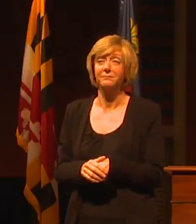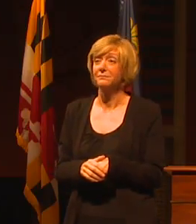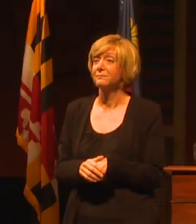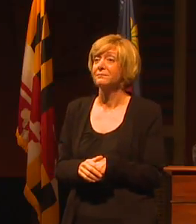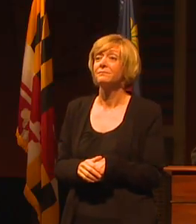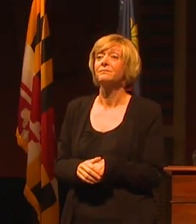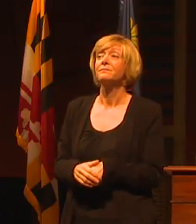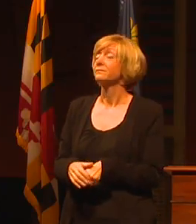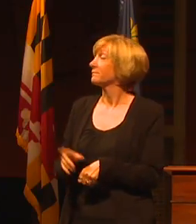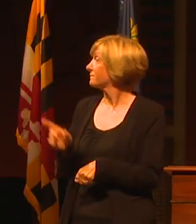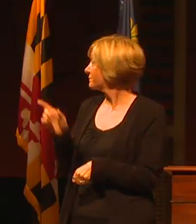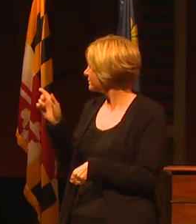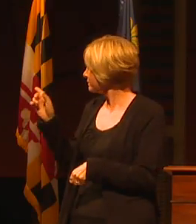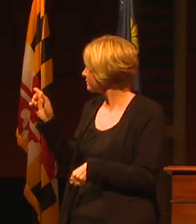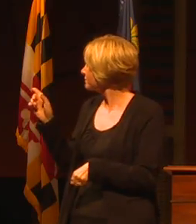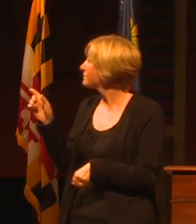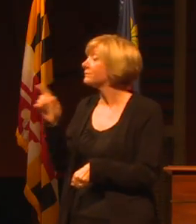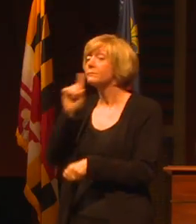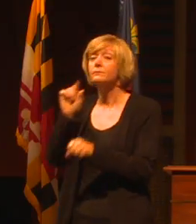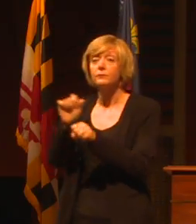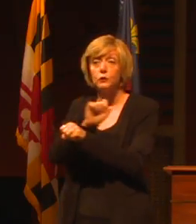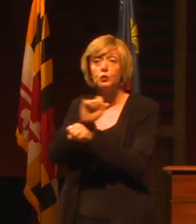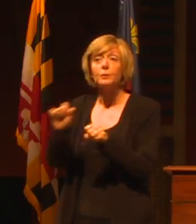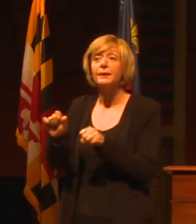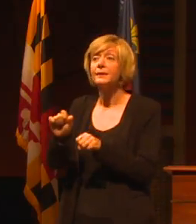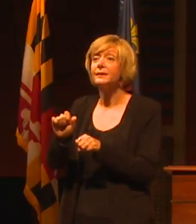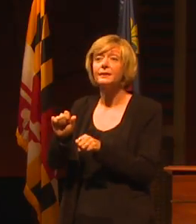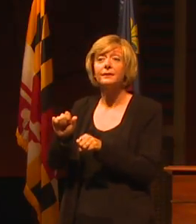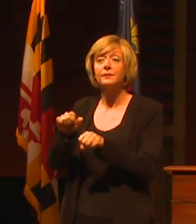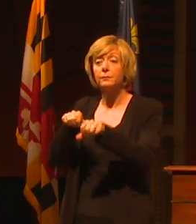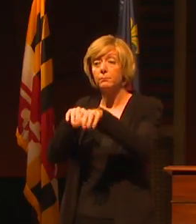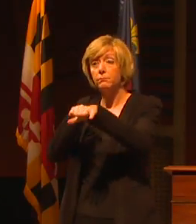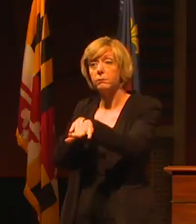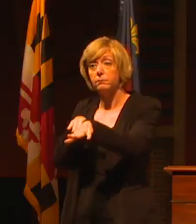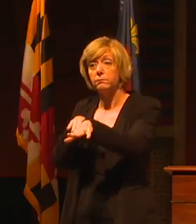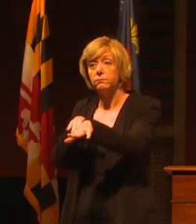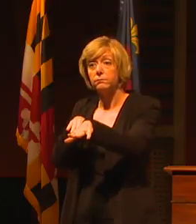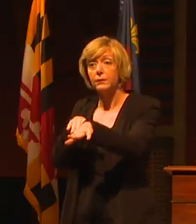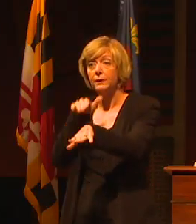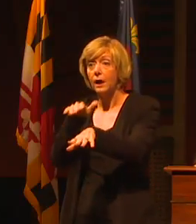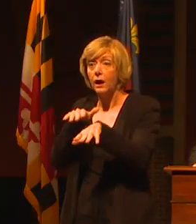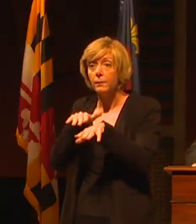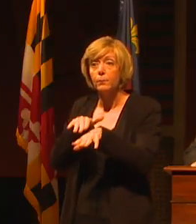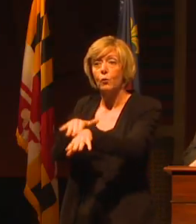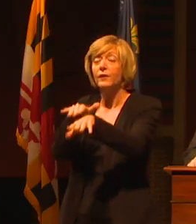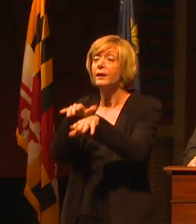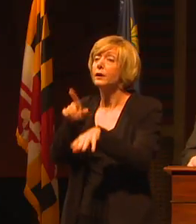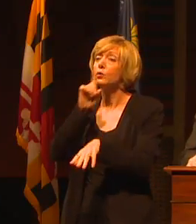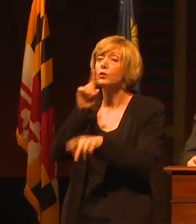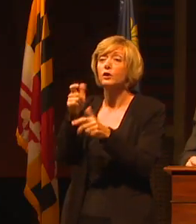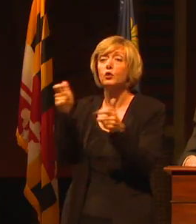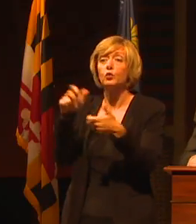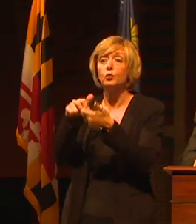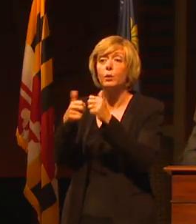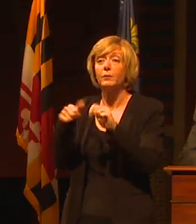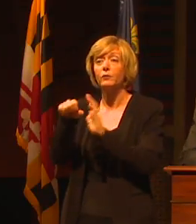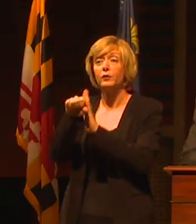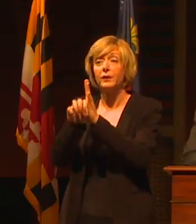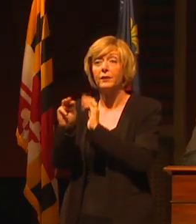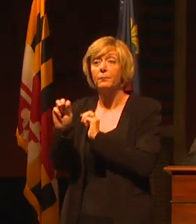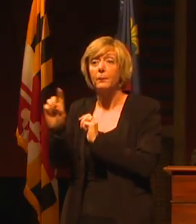in focus because the cars were parked. And it is a major issue for our state if we're going